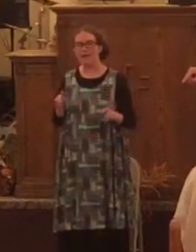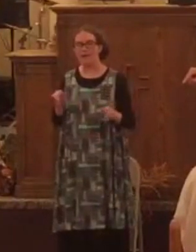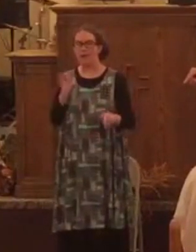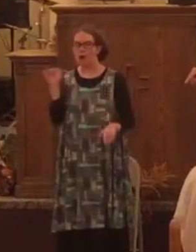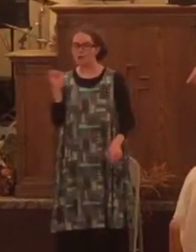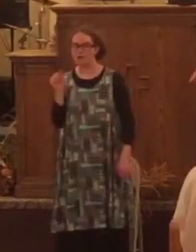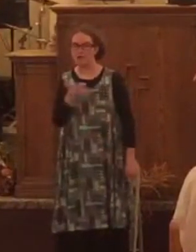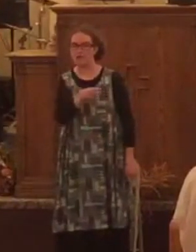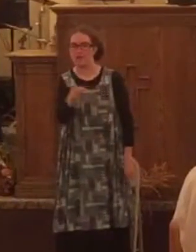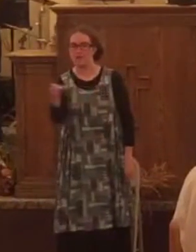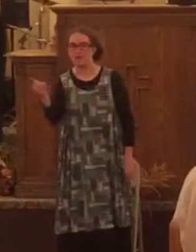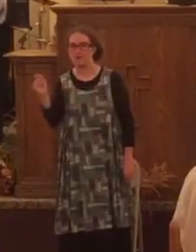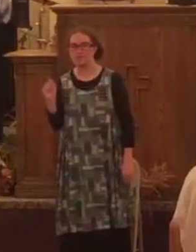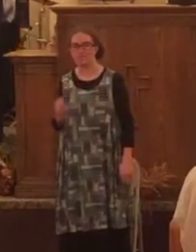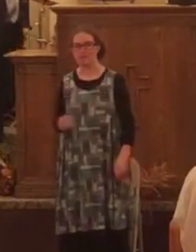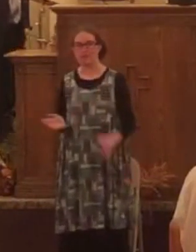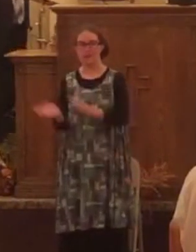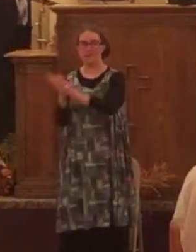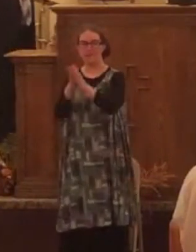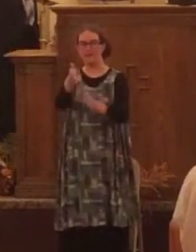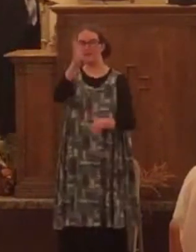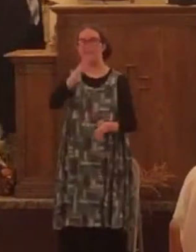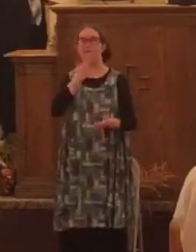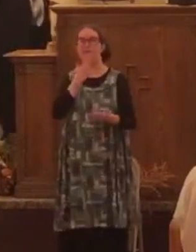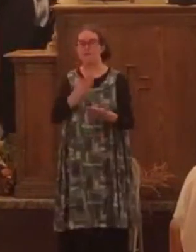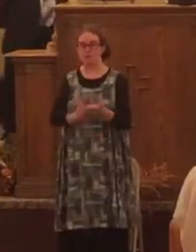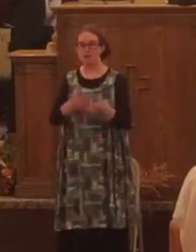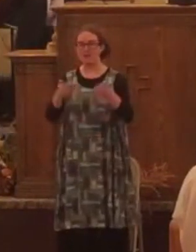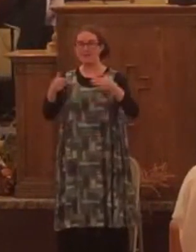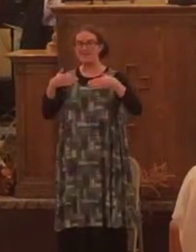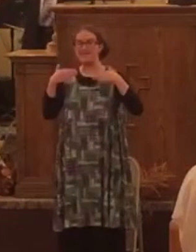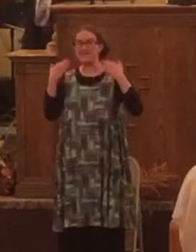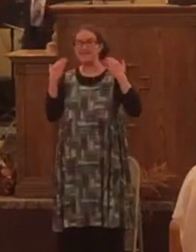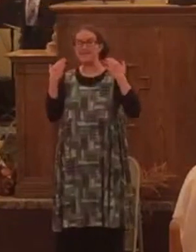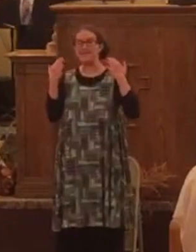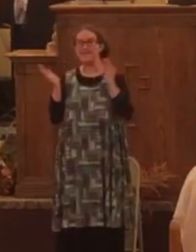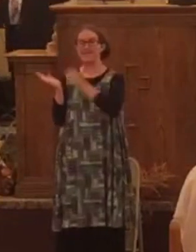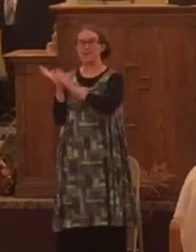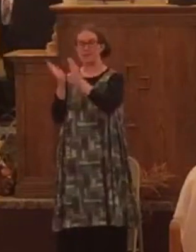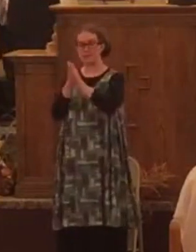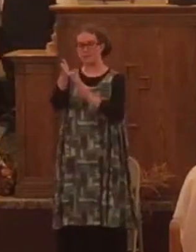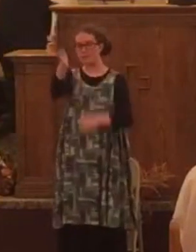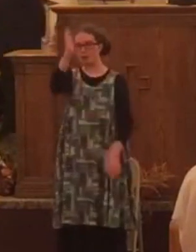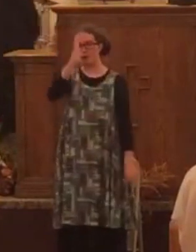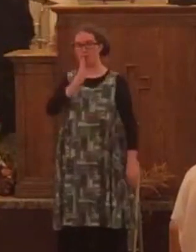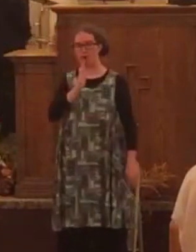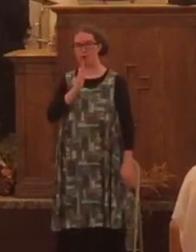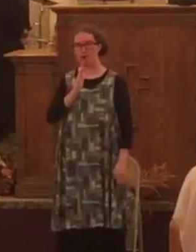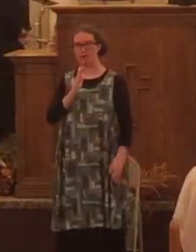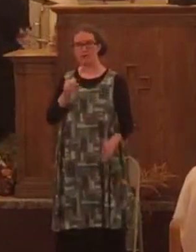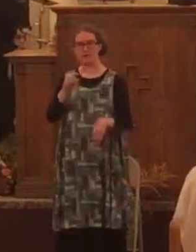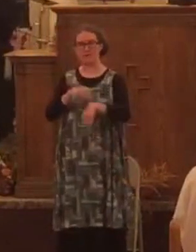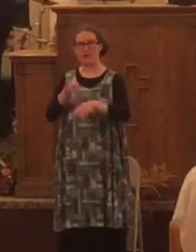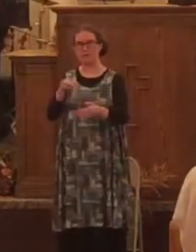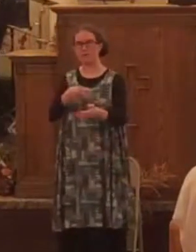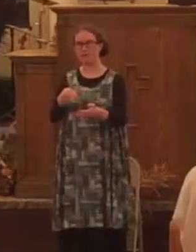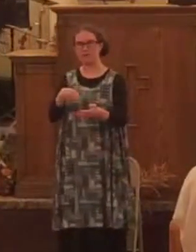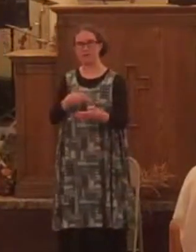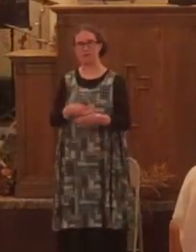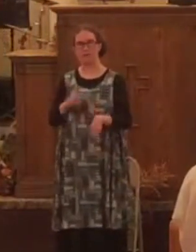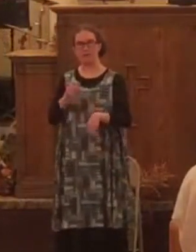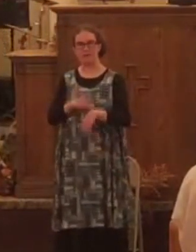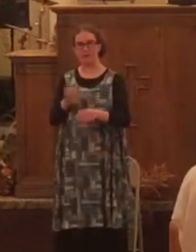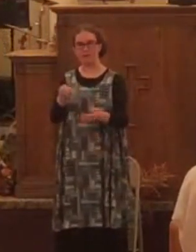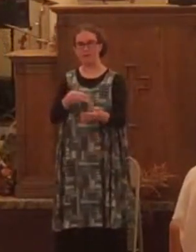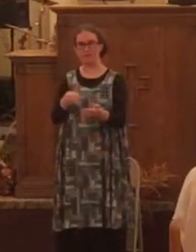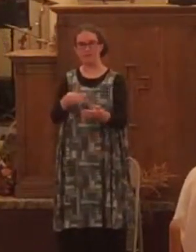you. Yep. Praise, yep, God. Be of, amen, good cheer. Praise, right, God. It's time to dance. When it's